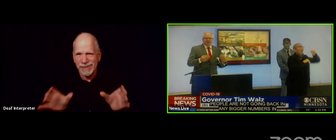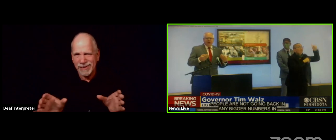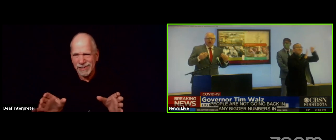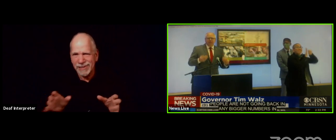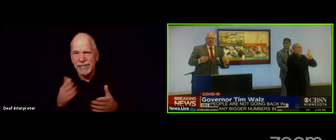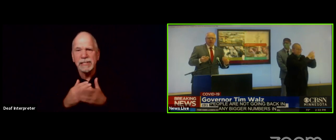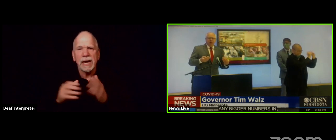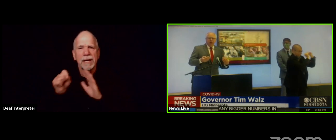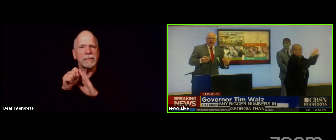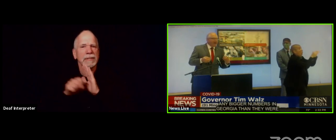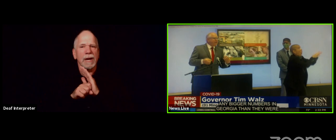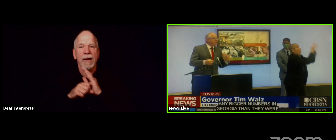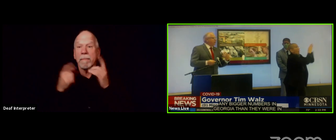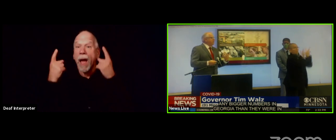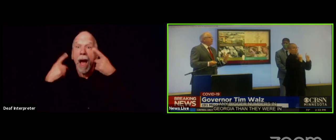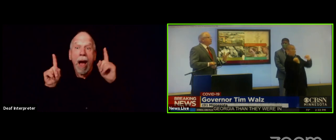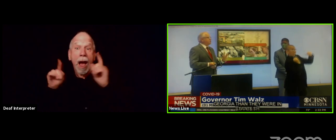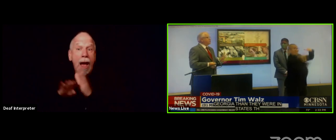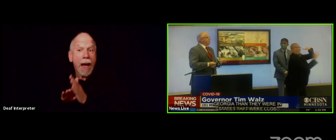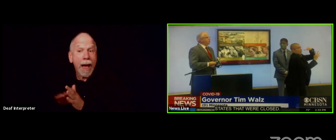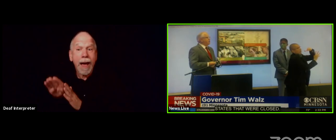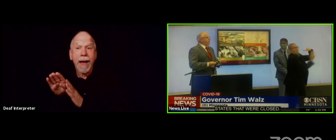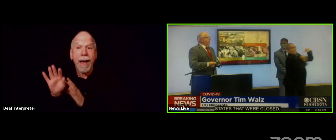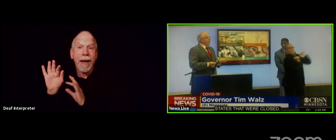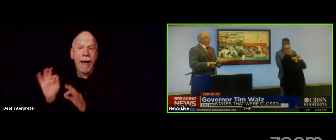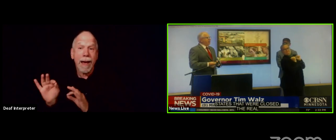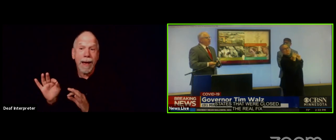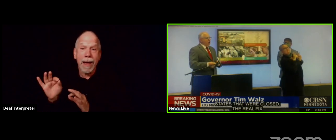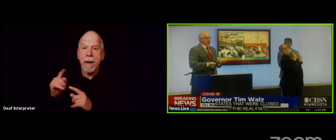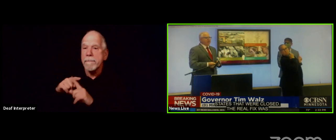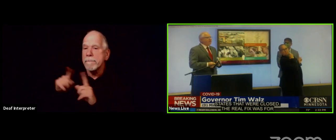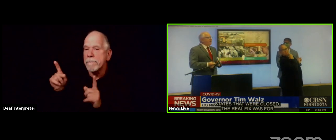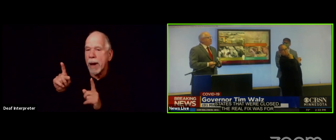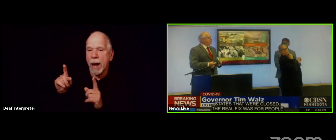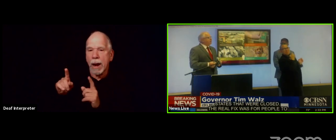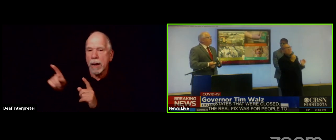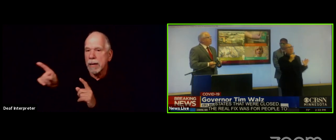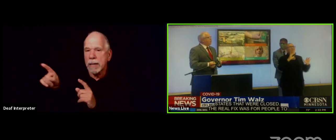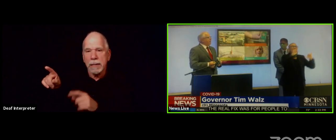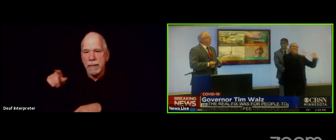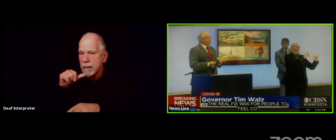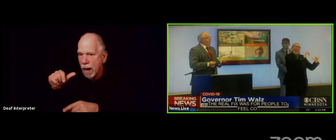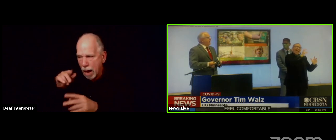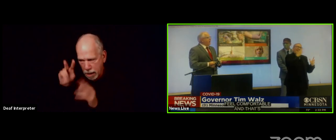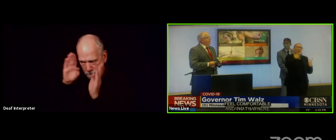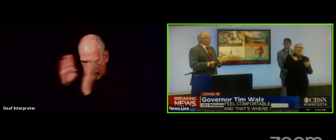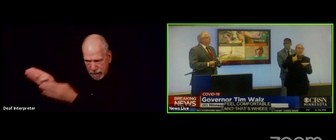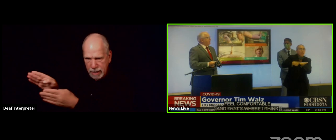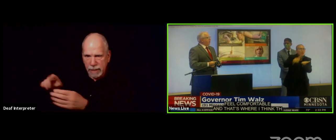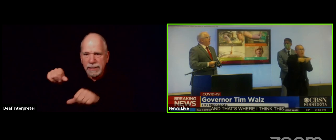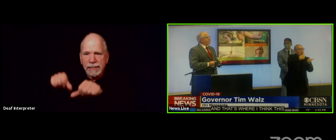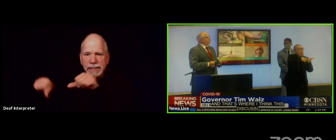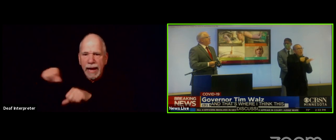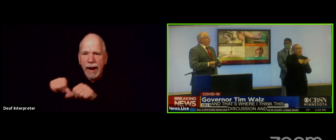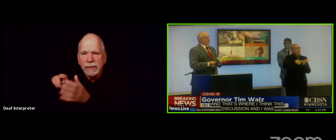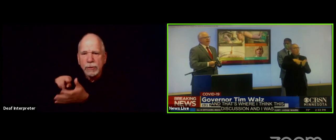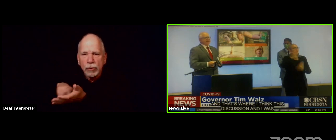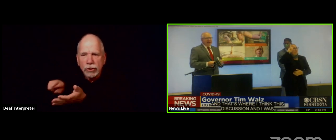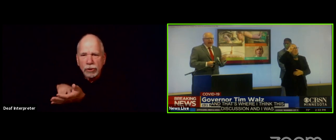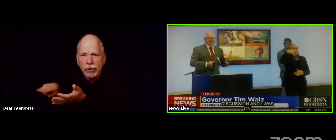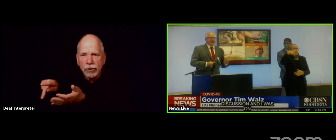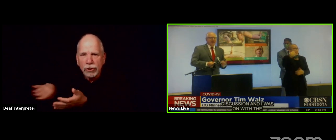to feel comfortable, and that's where I think this discussion, and I was on with the vice president this morning, where governors point